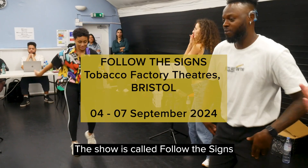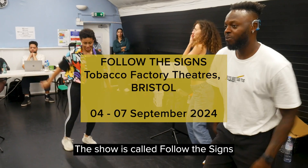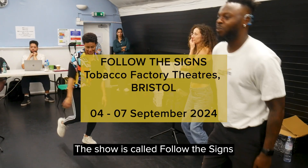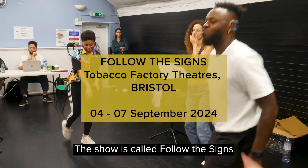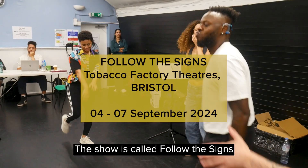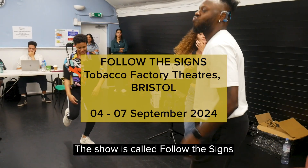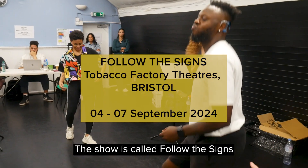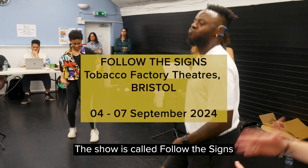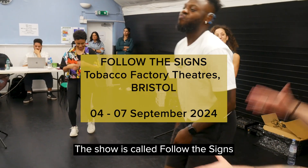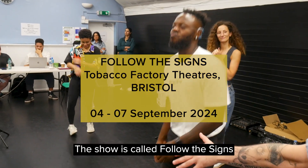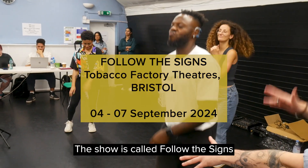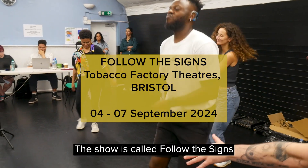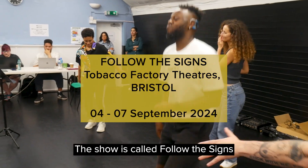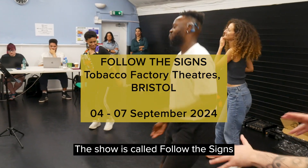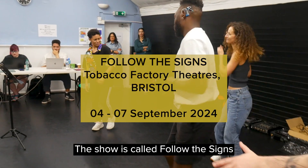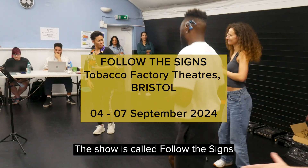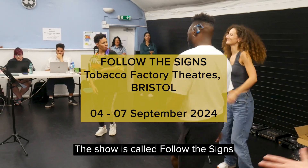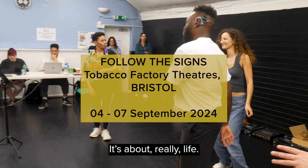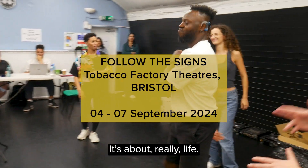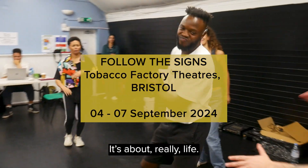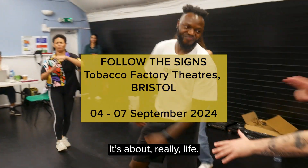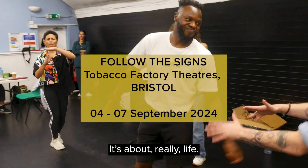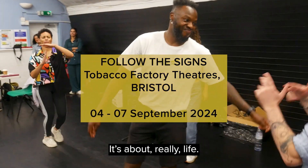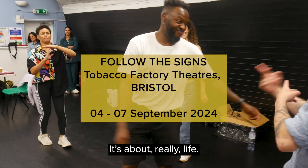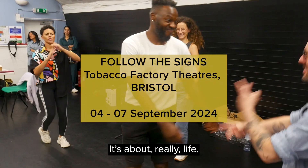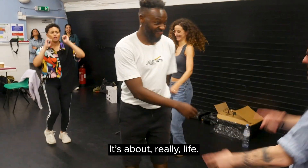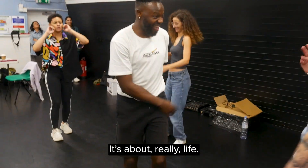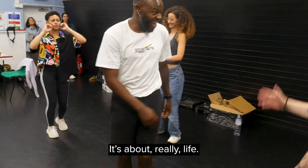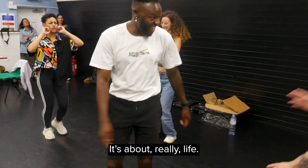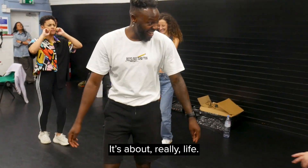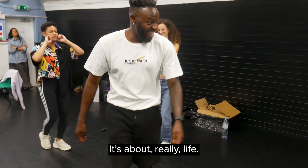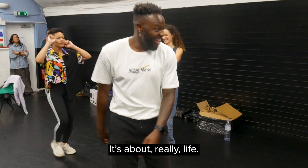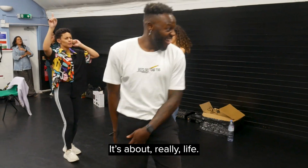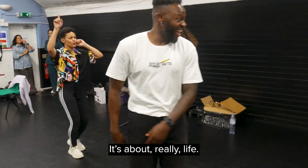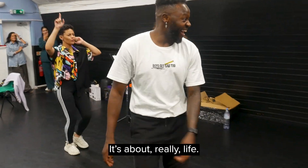The show is called Follow the Science. It's about really life.